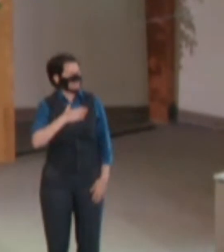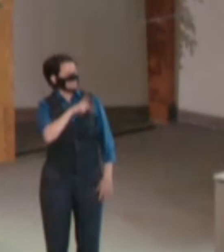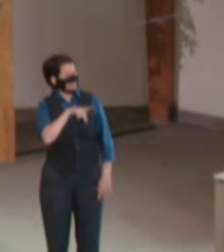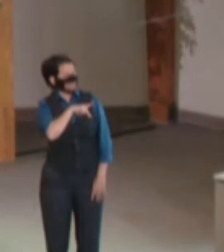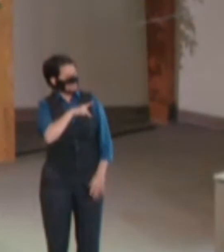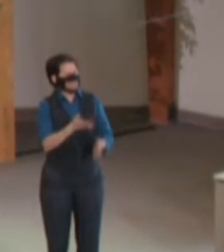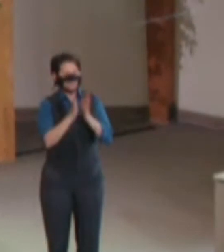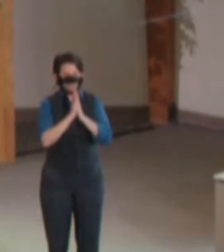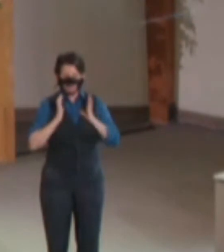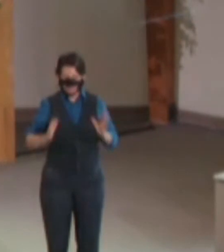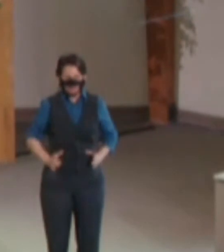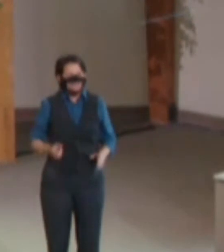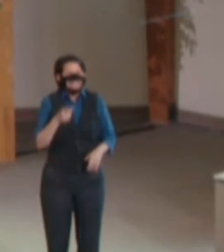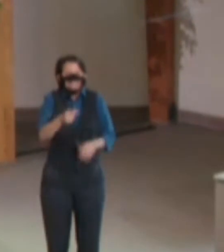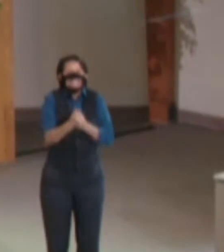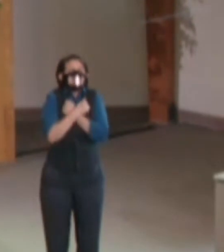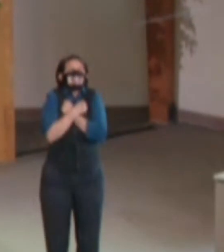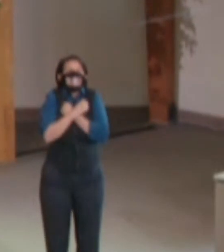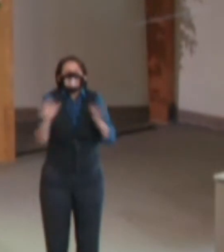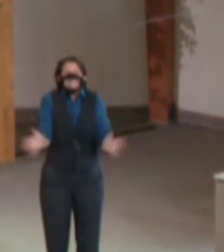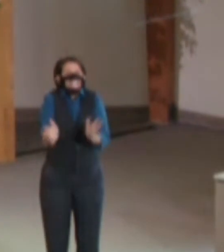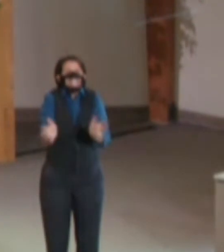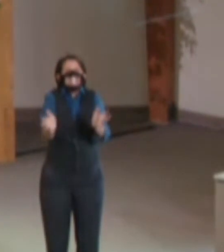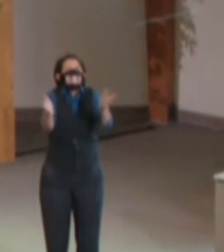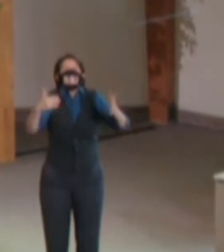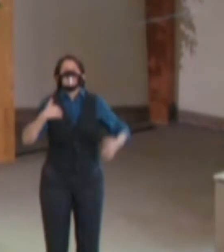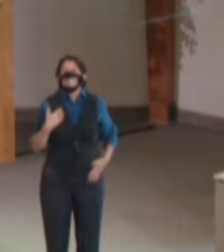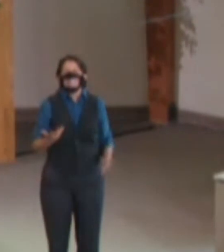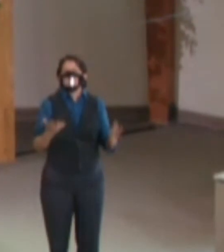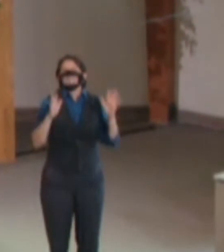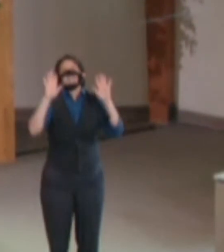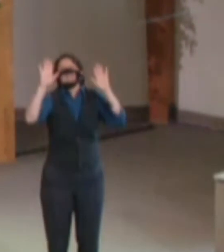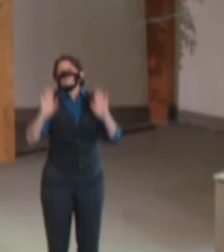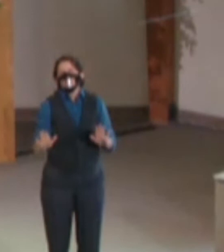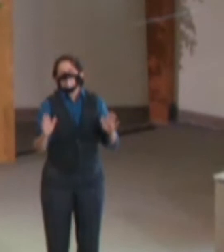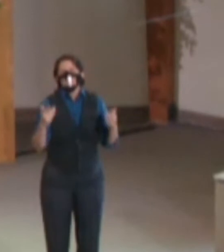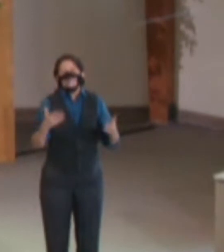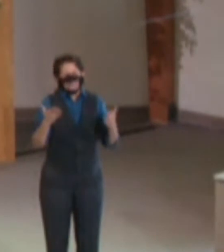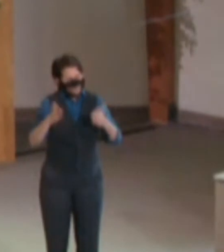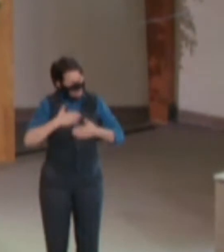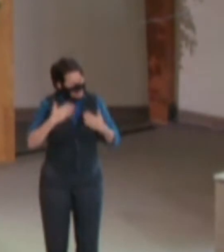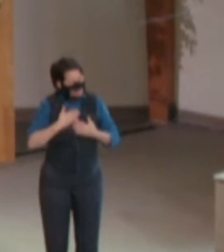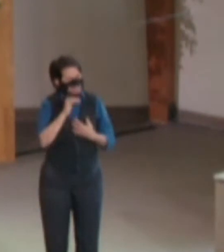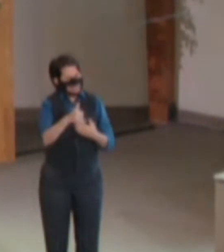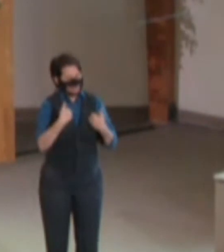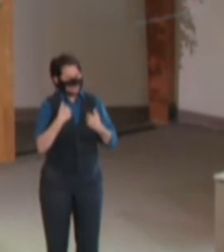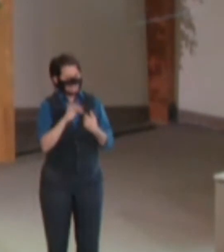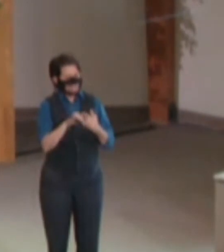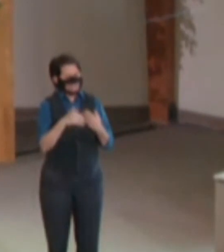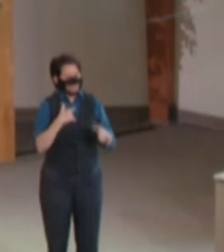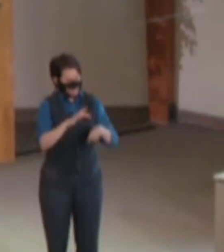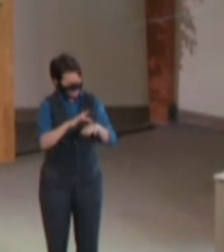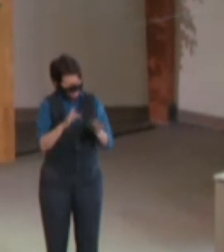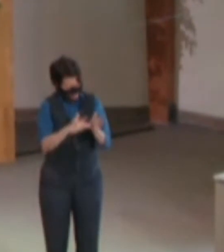chaplain, and she just loves me up, and it's just wonders, and I'm glad that I have that. So if you can take advantage of